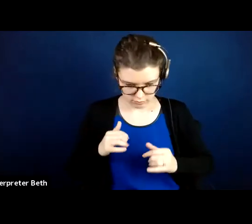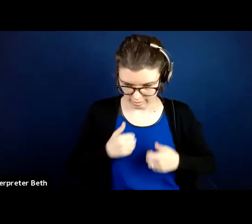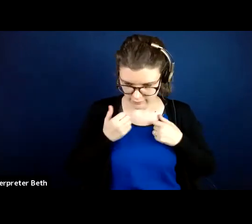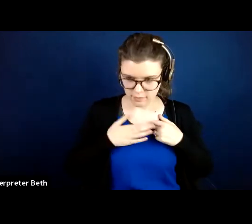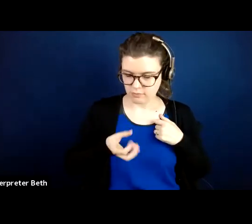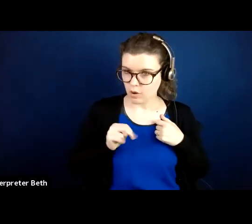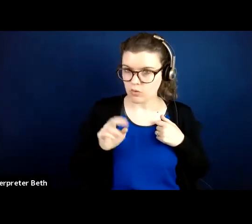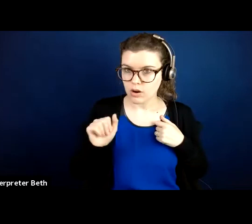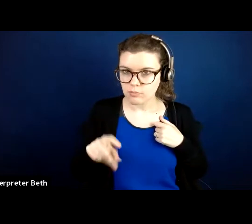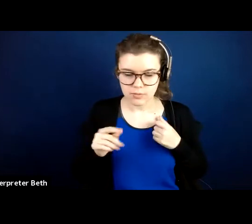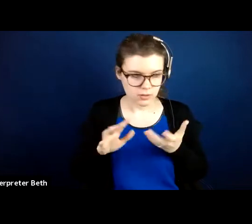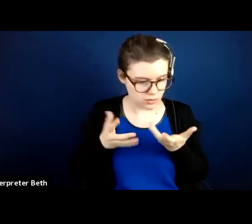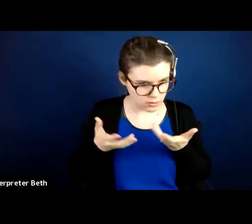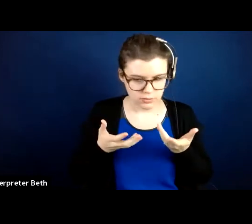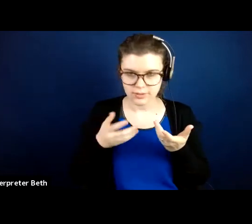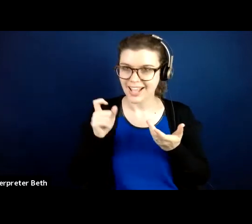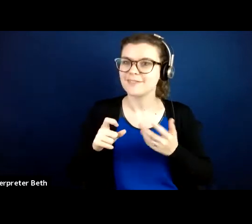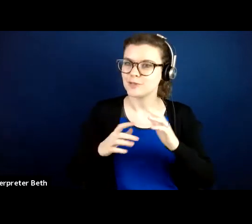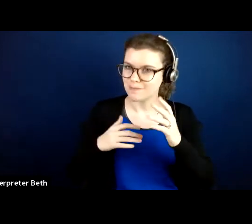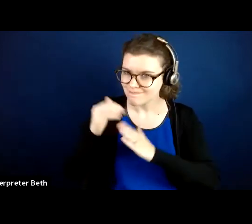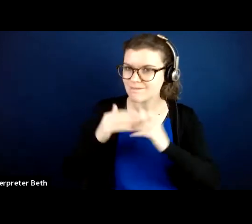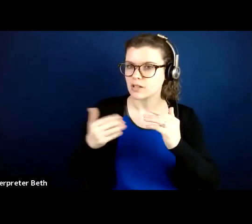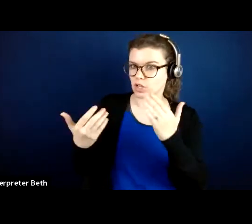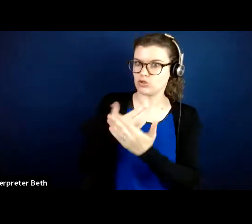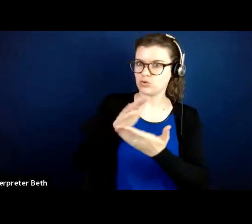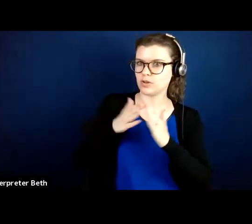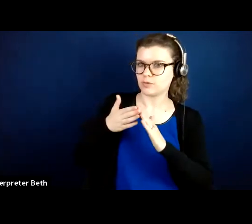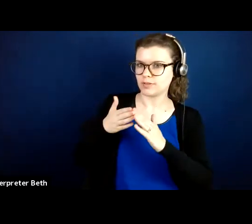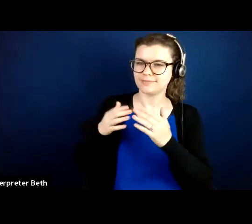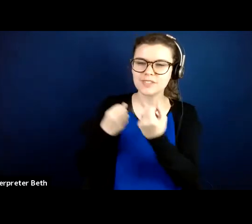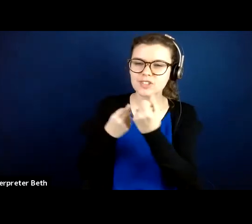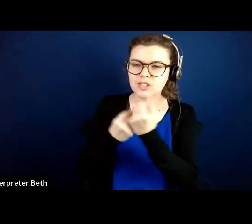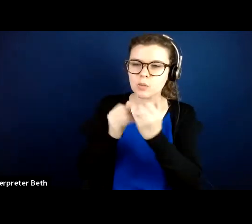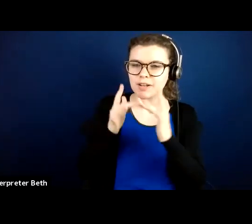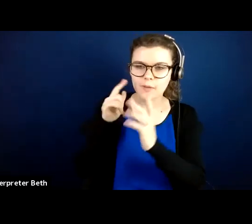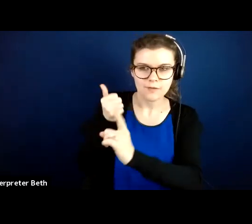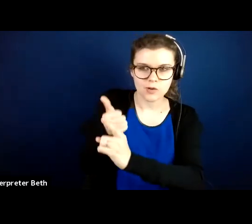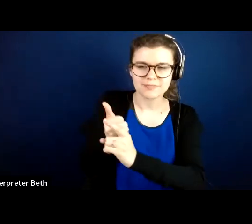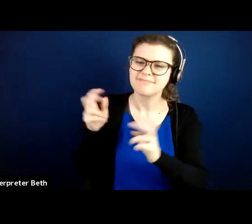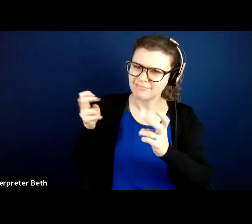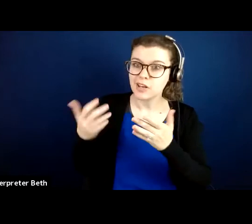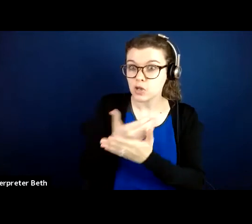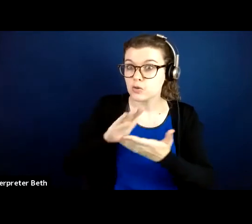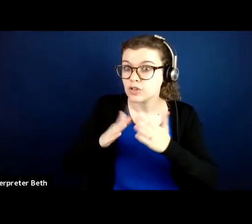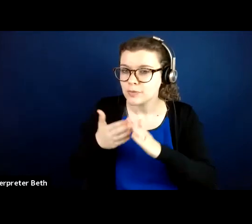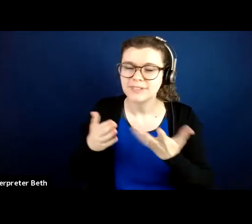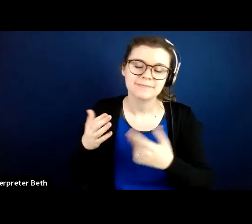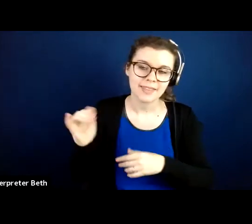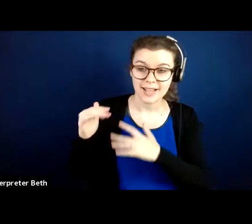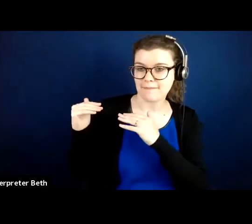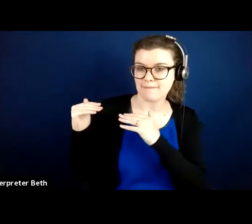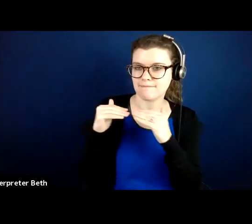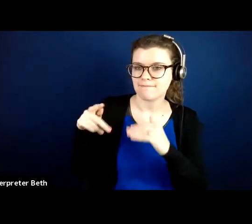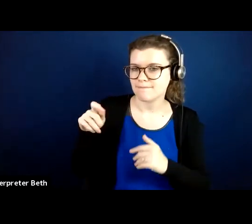to previously. So they have to build a new network, support network, a new community. Things like peer